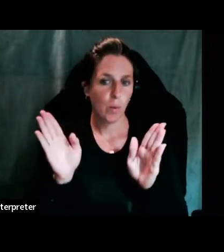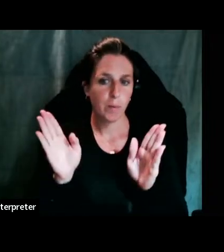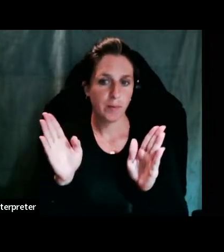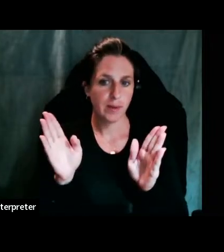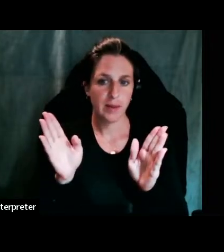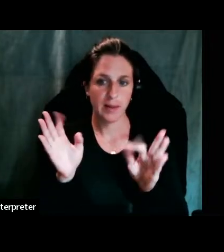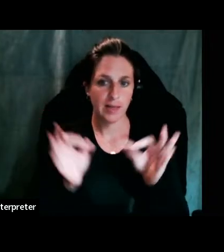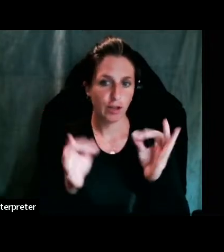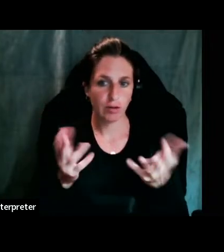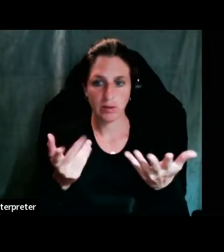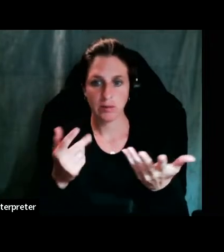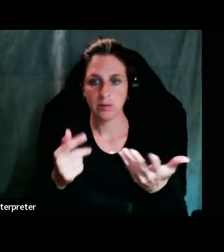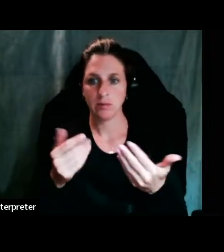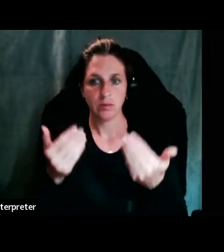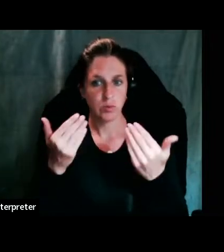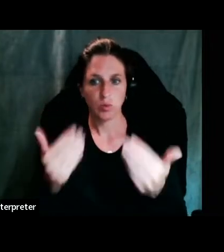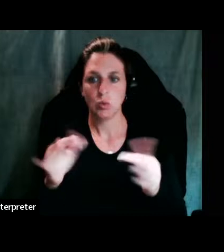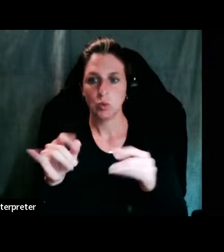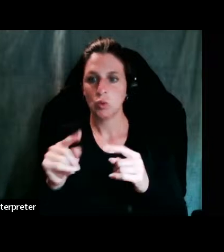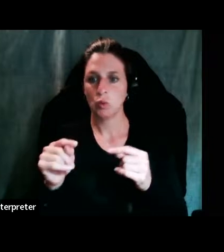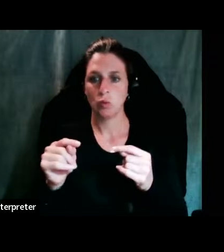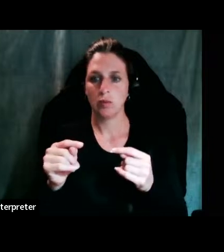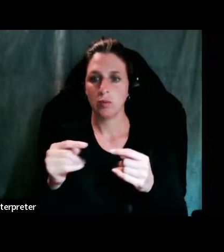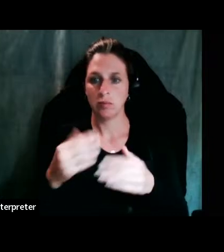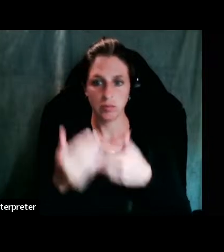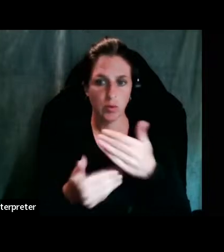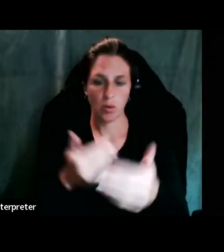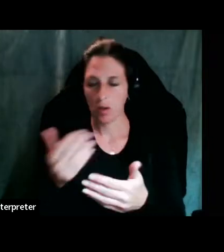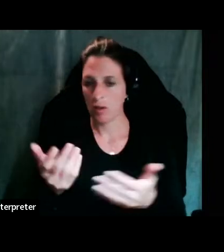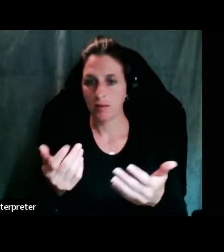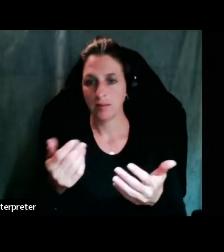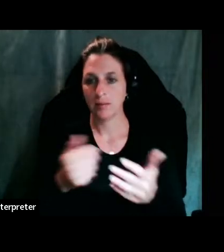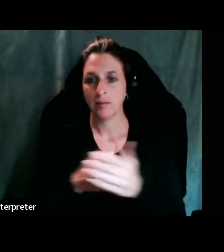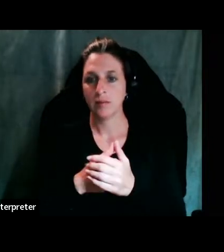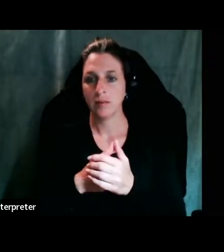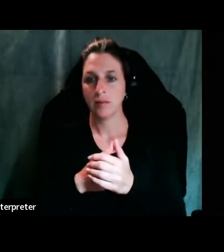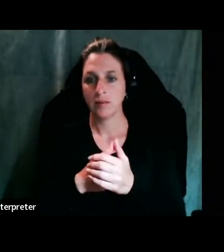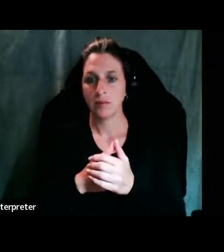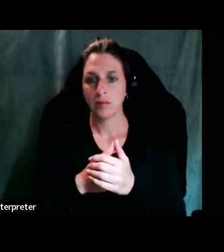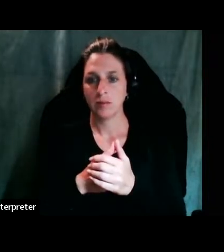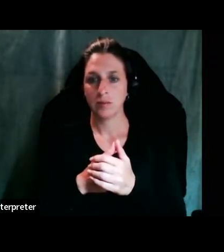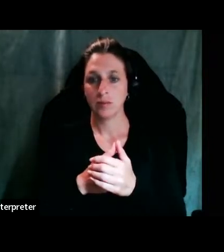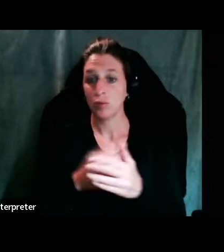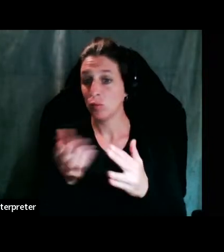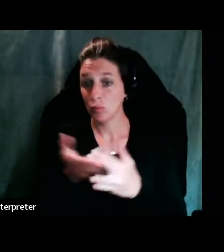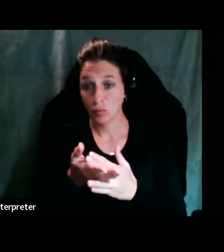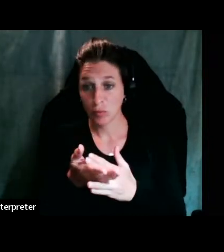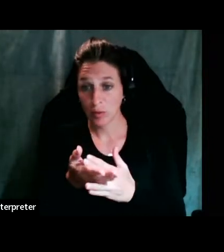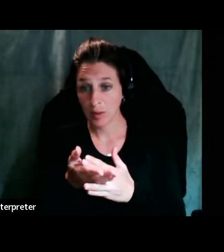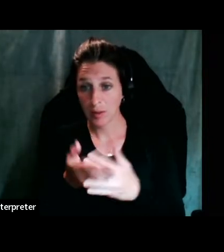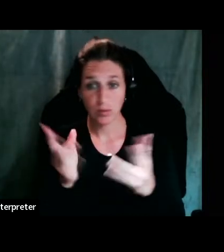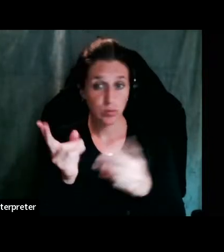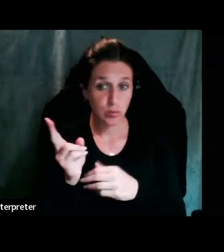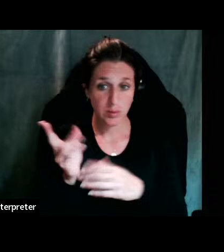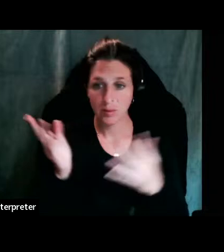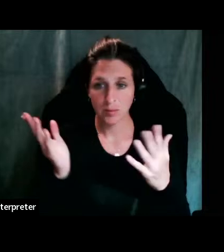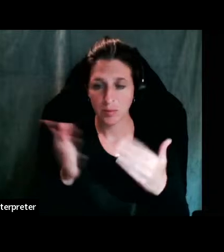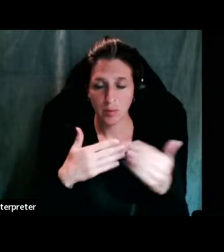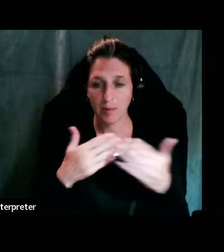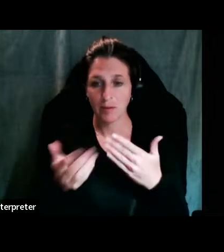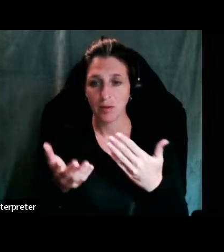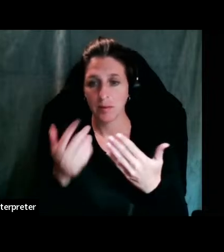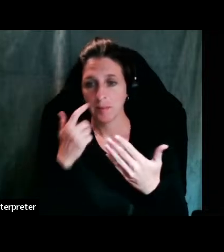open. Let's What plug is along. gonna come? Let's do Bio it. break, 2 minutes, then bio break, whatever.